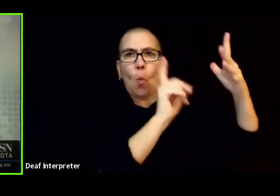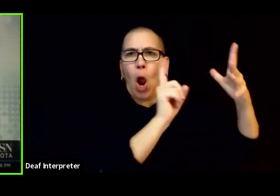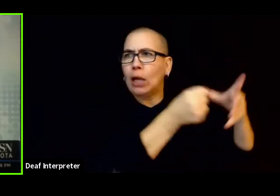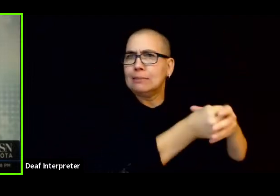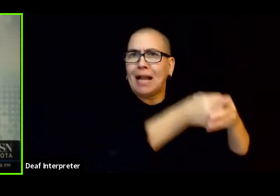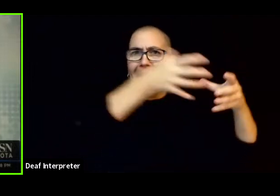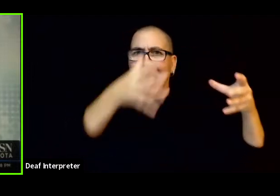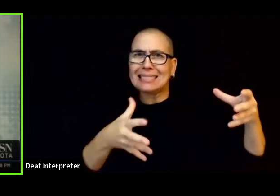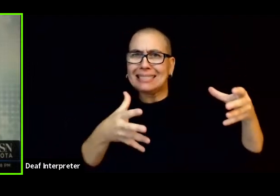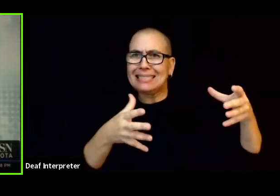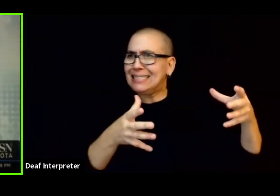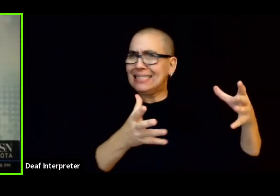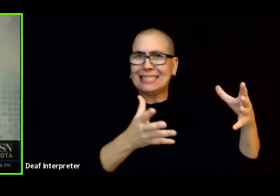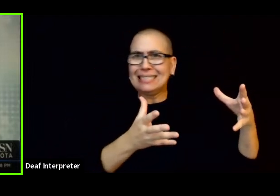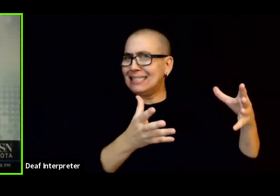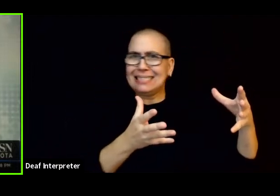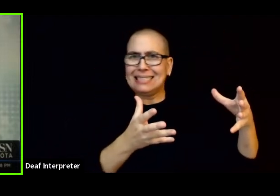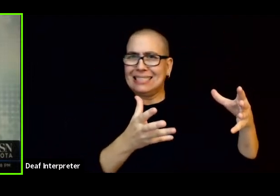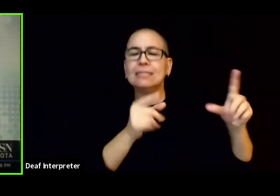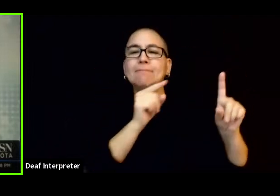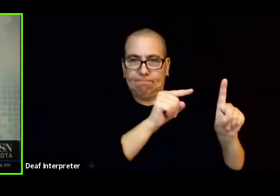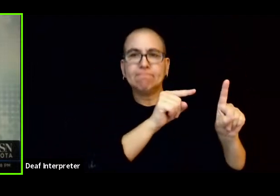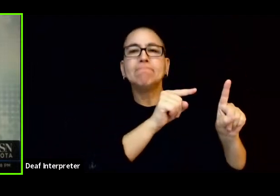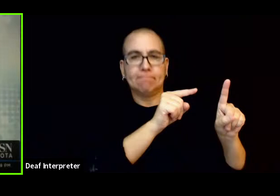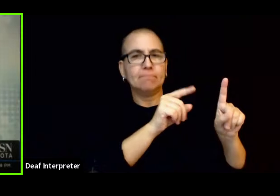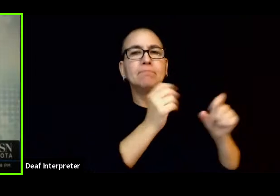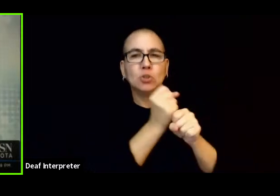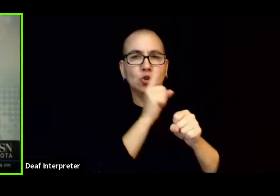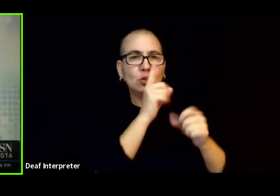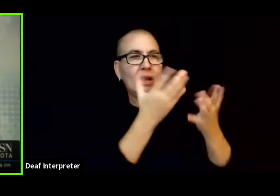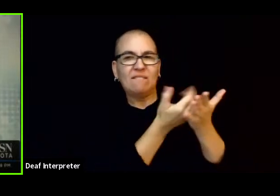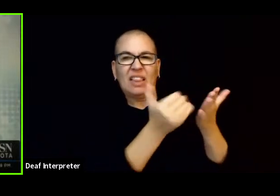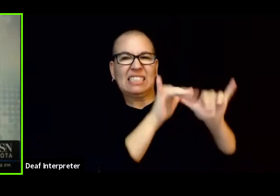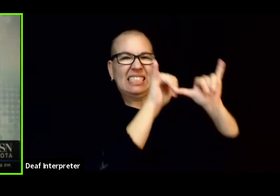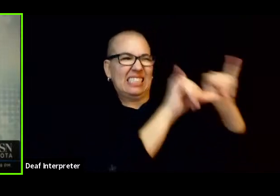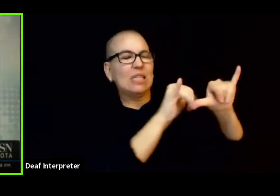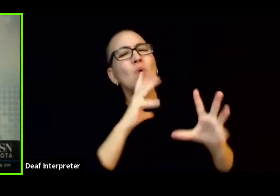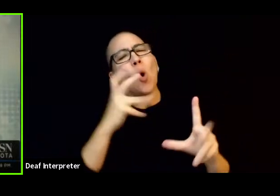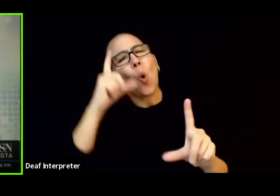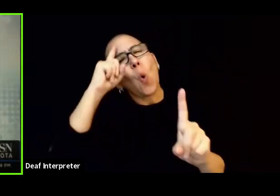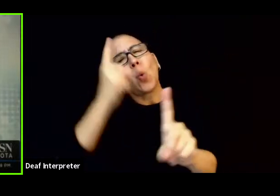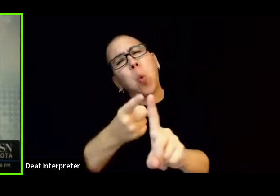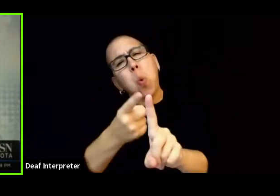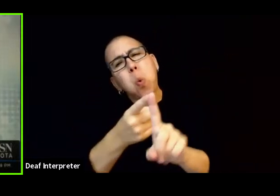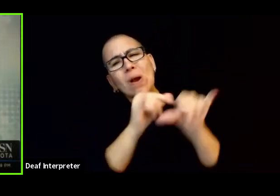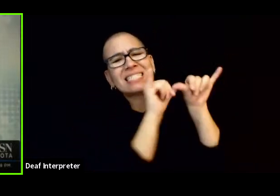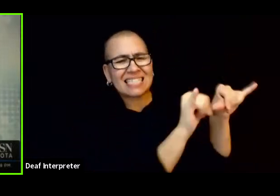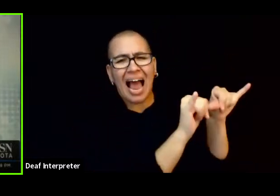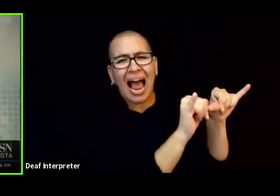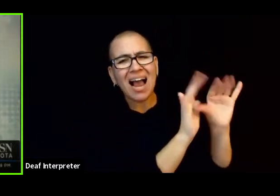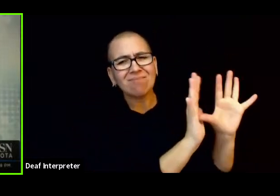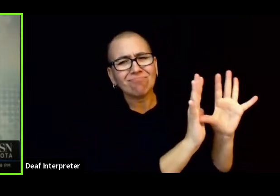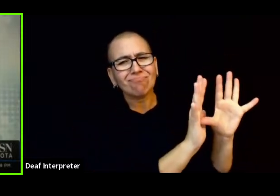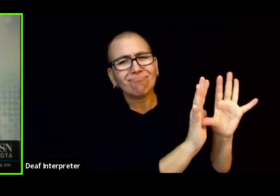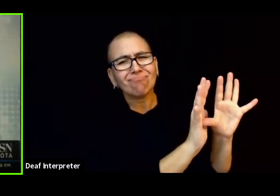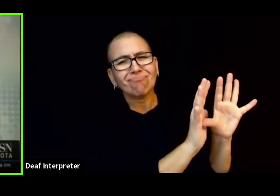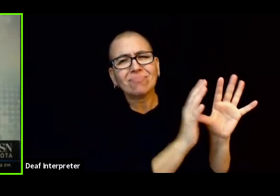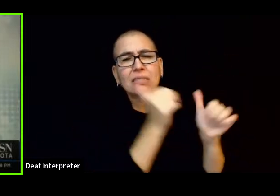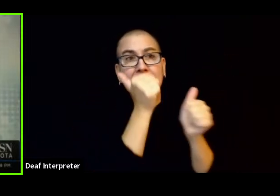the hospitals. And actually, some of that is already happening. That's at the individual hospital level or health system level.